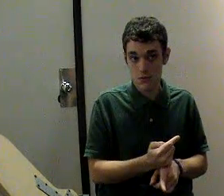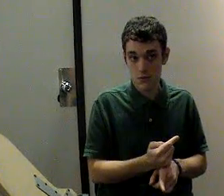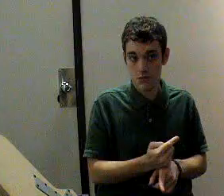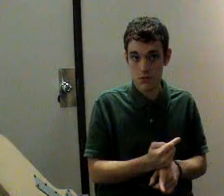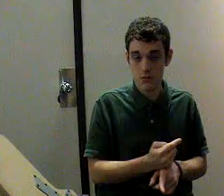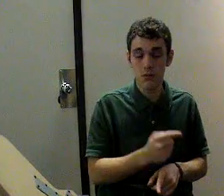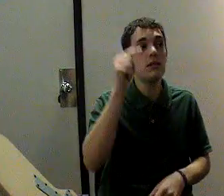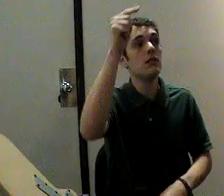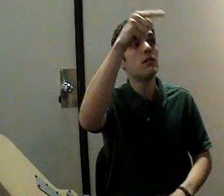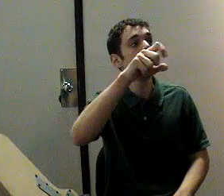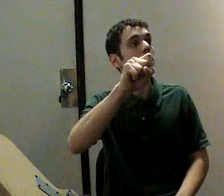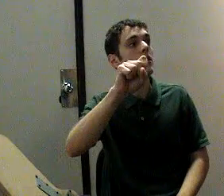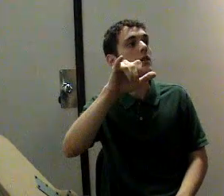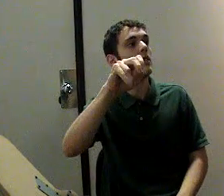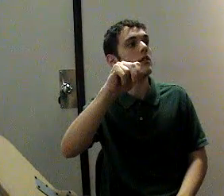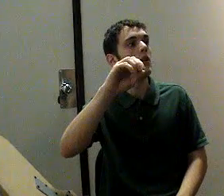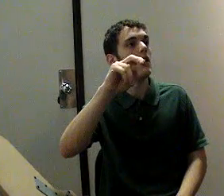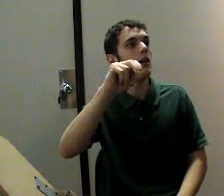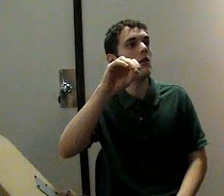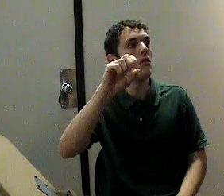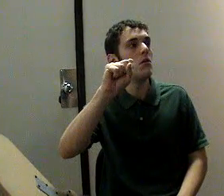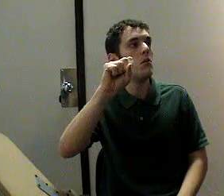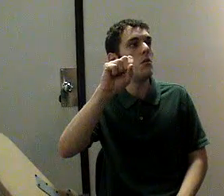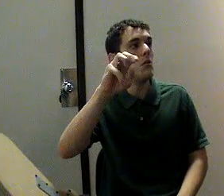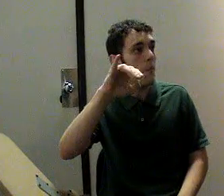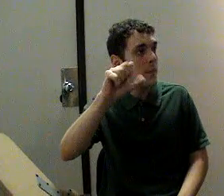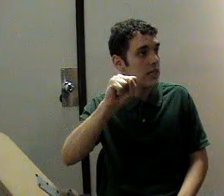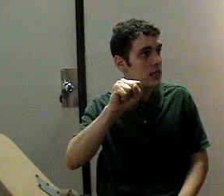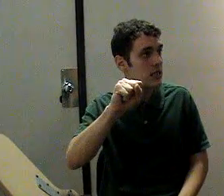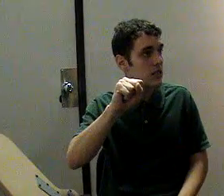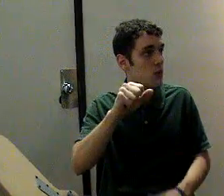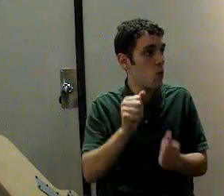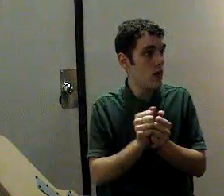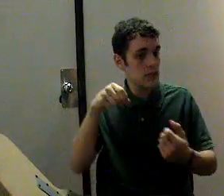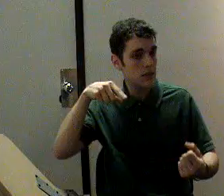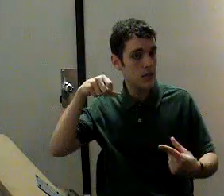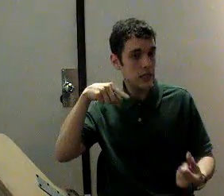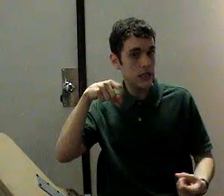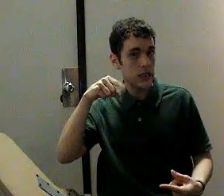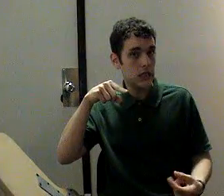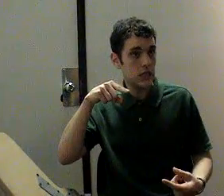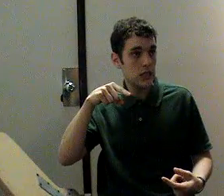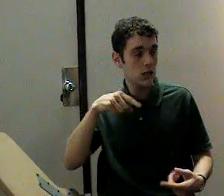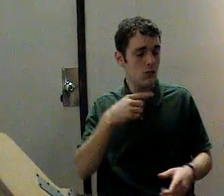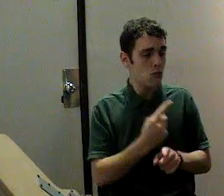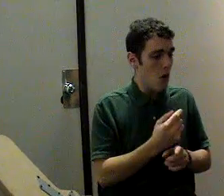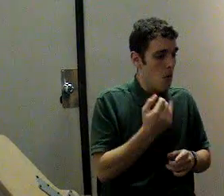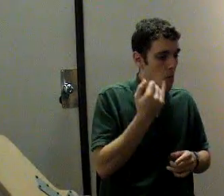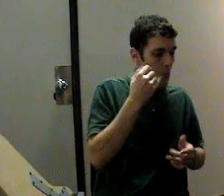Synonymous with just greater stimulus. Greater stimulus, that if you, faster stimulus, right? Okay.